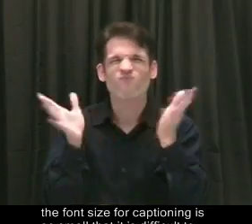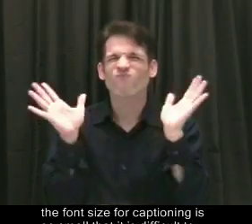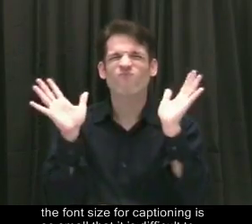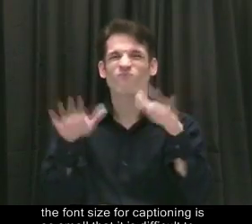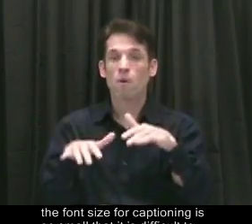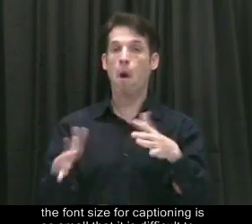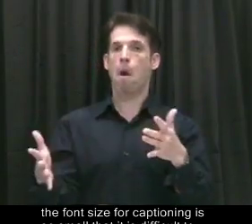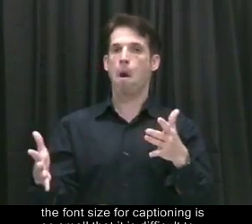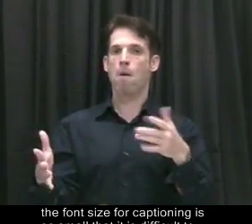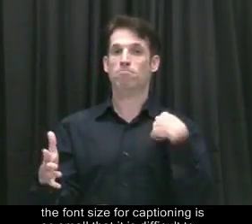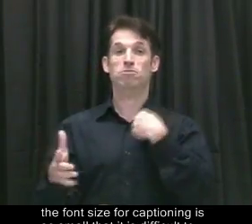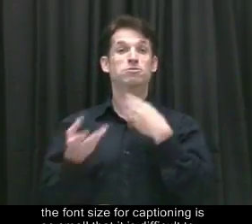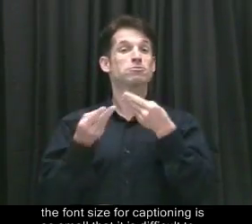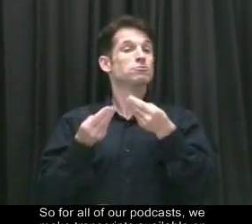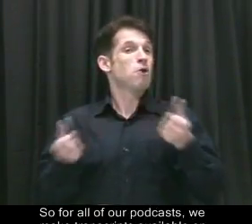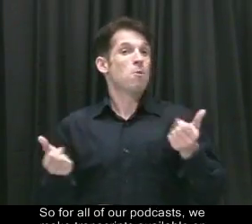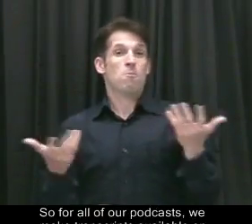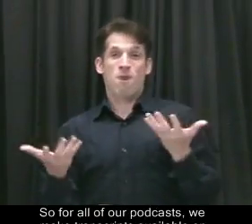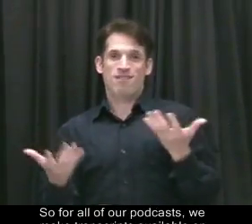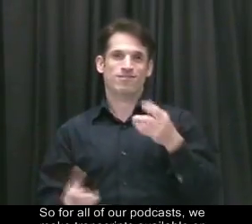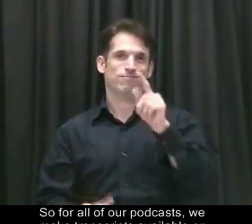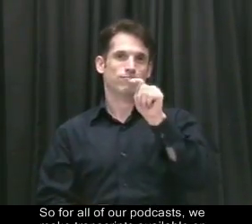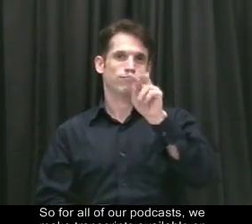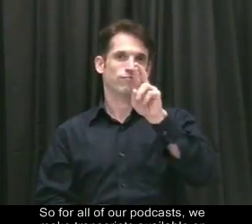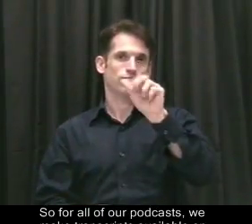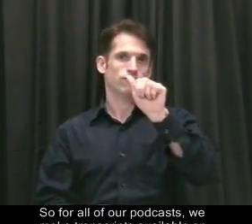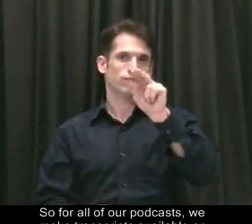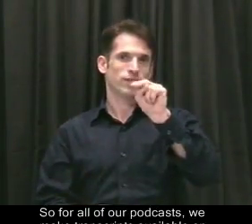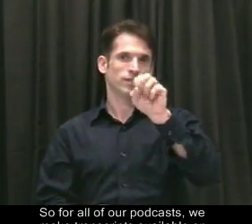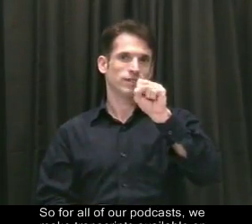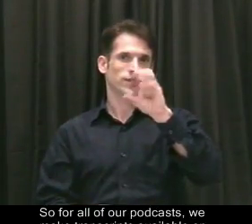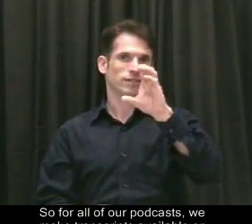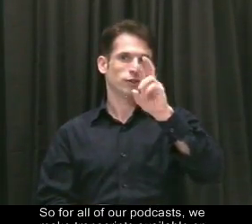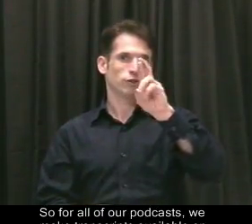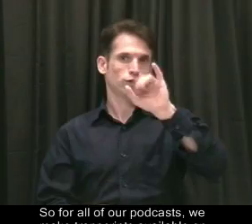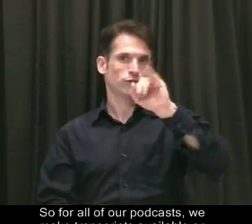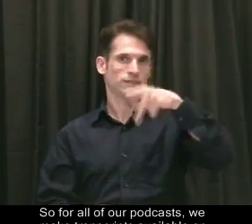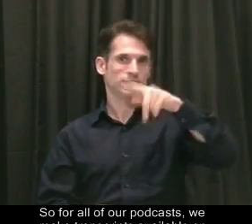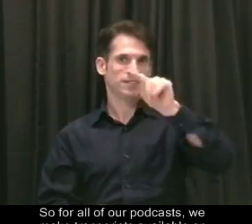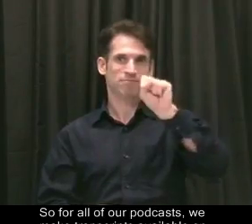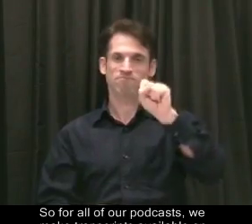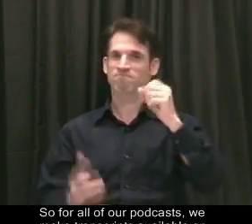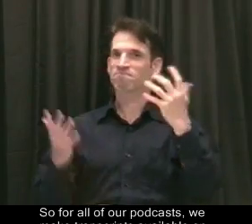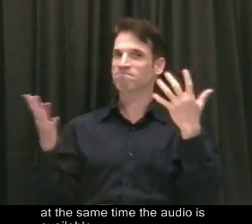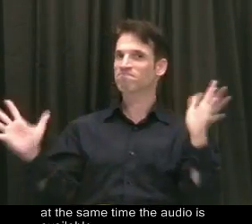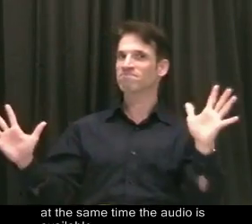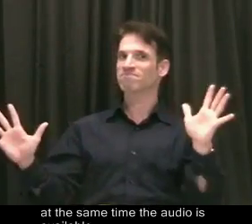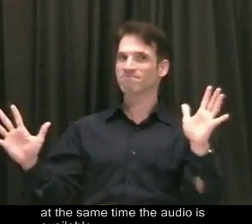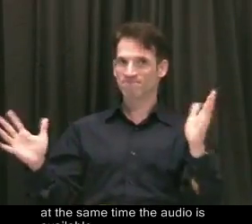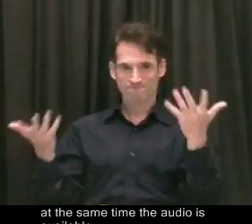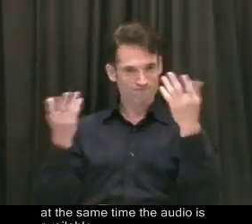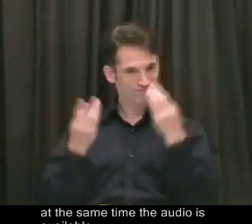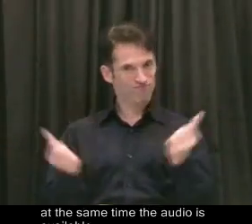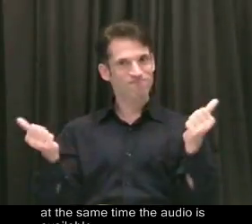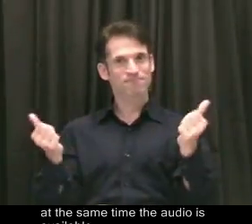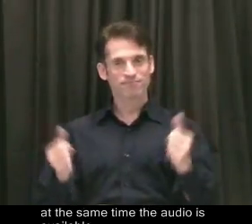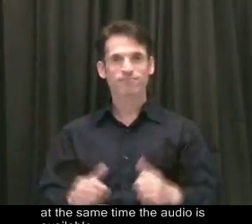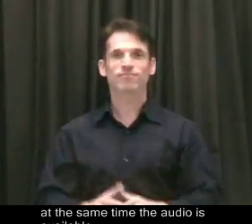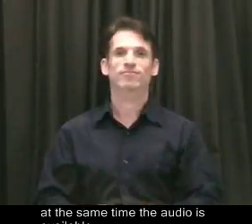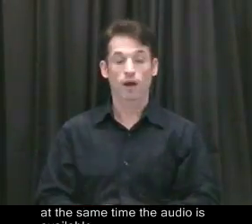so small that it is difficult to see. So, for all of our podcasts, we make transcripts available on the website